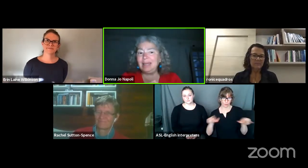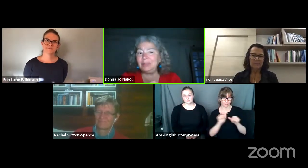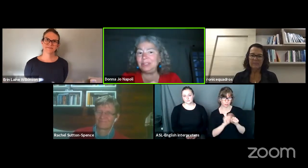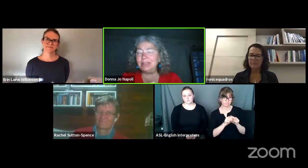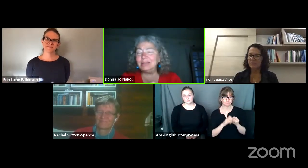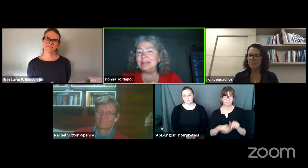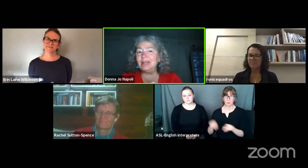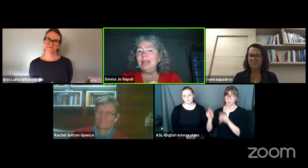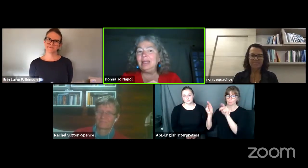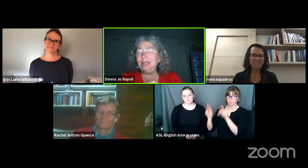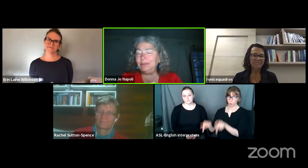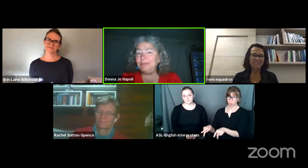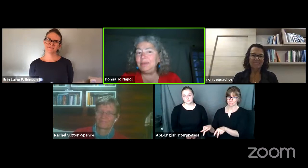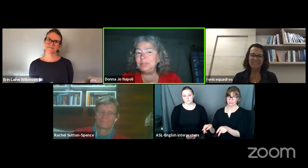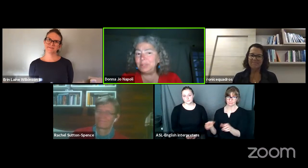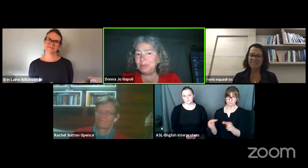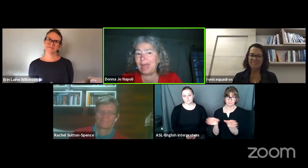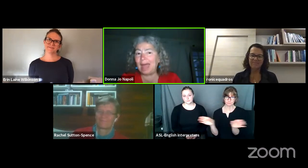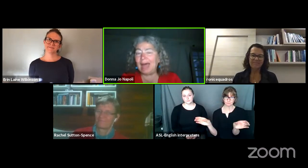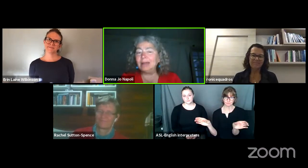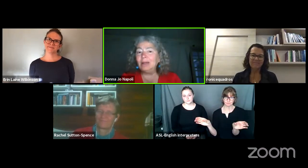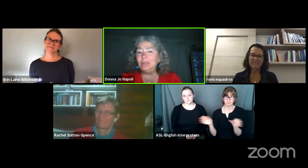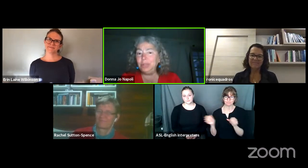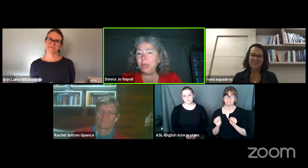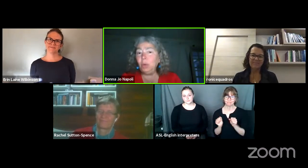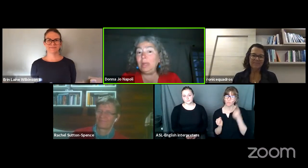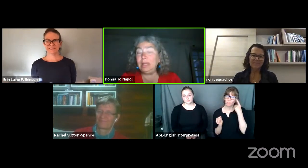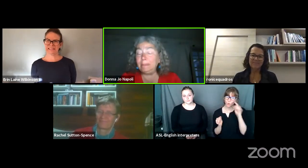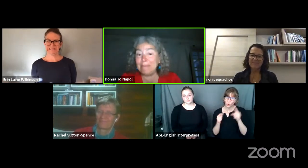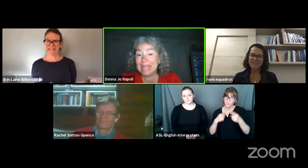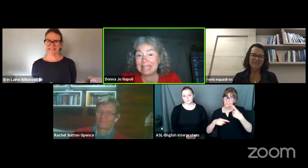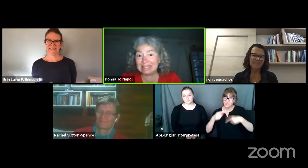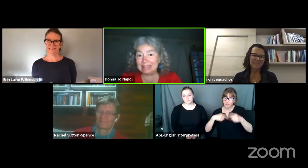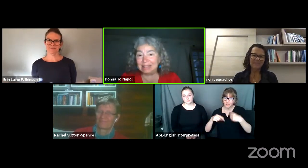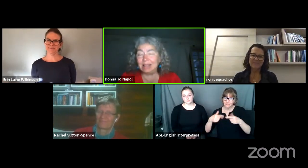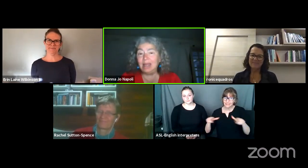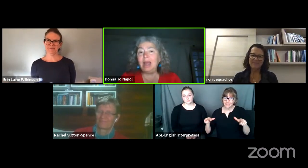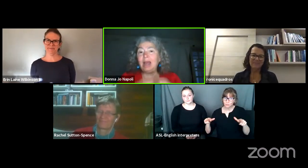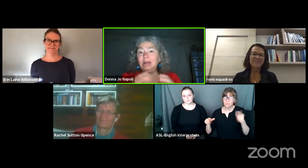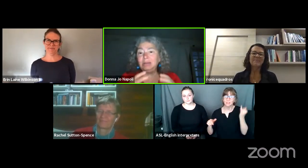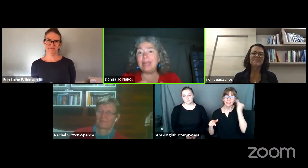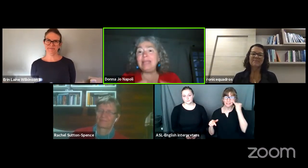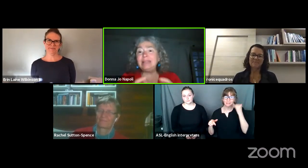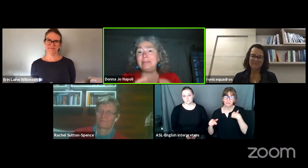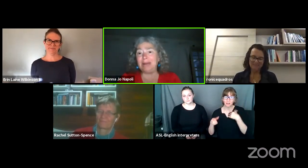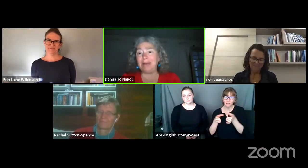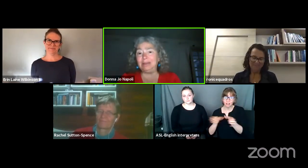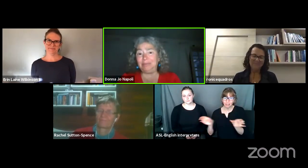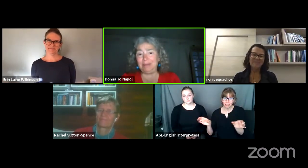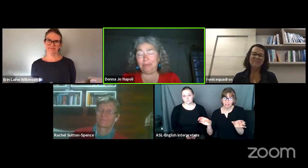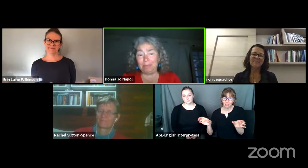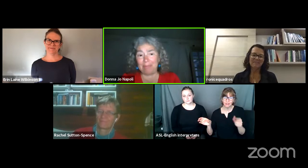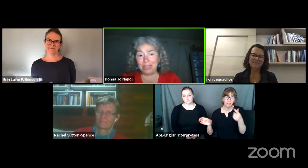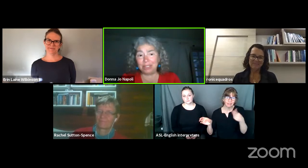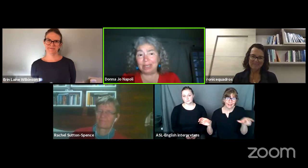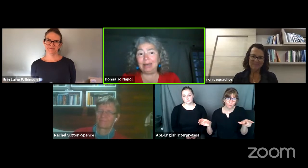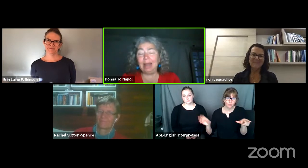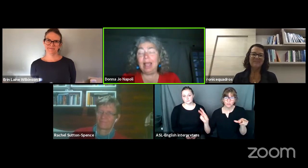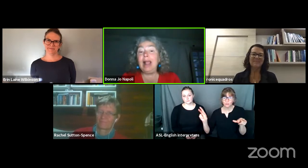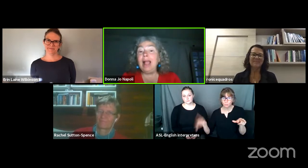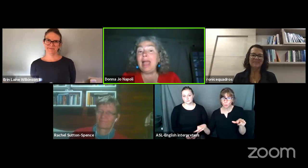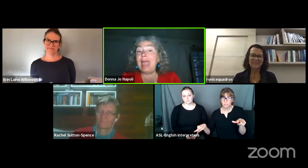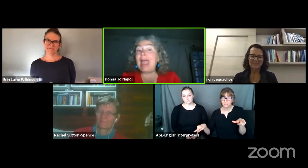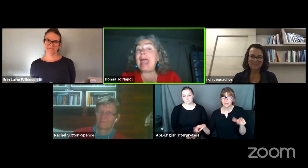sign languages, if you do that, you will miss a great amount of